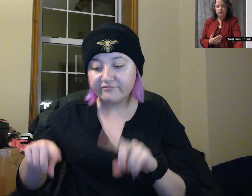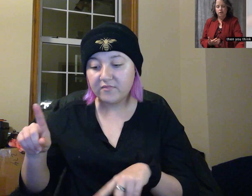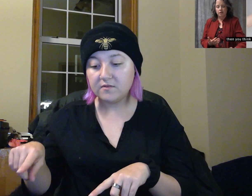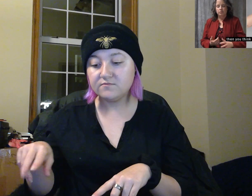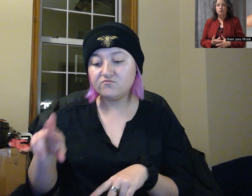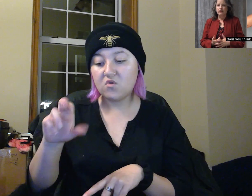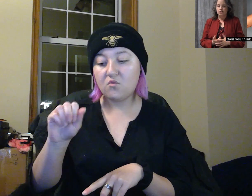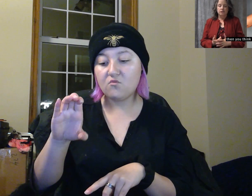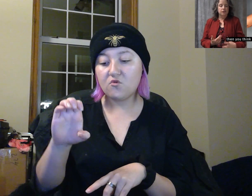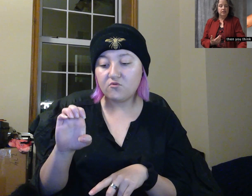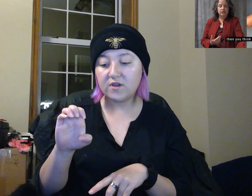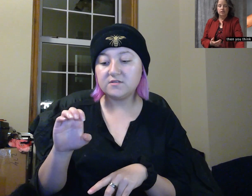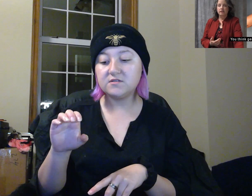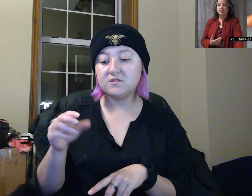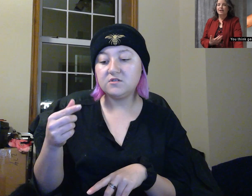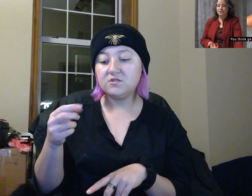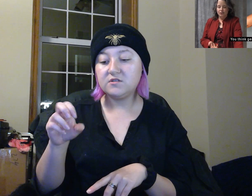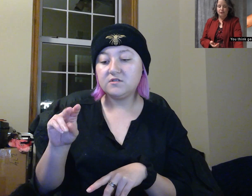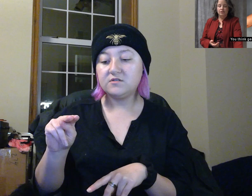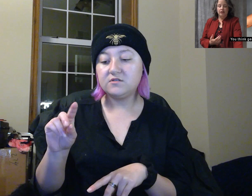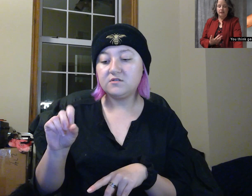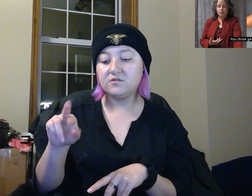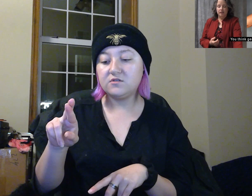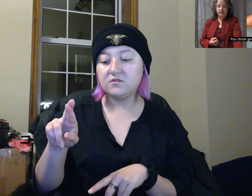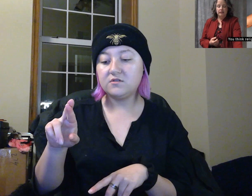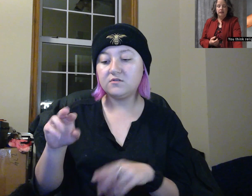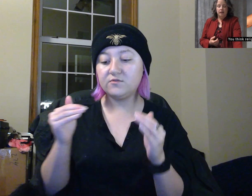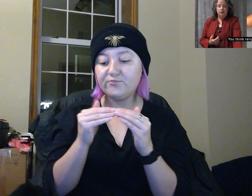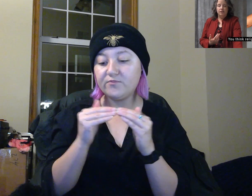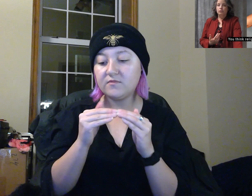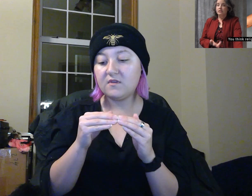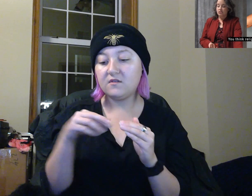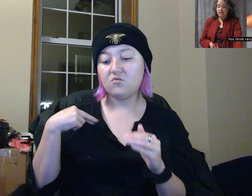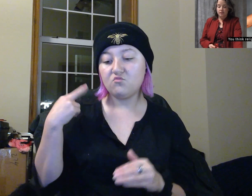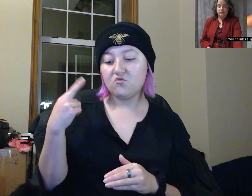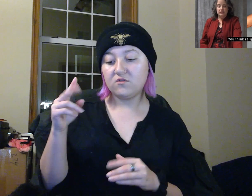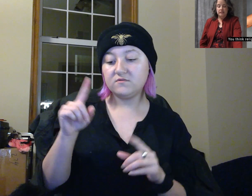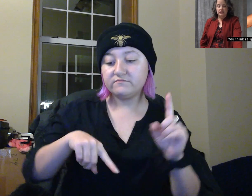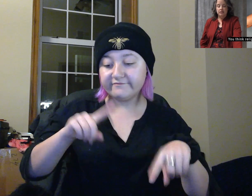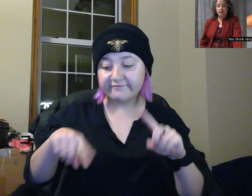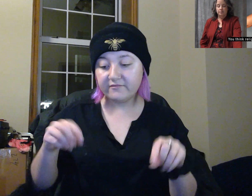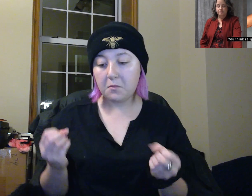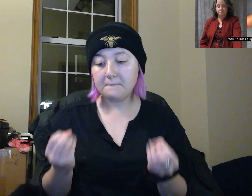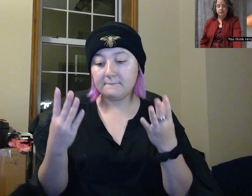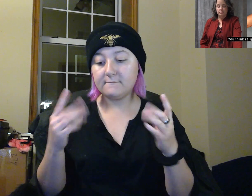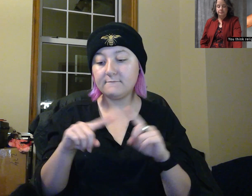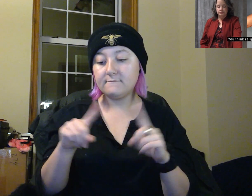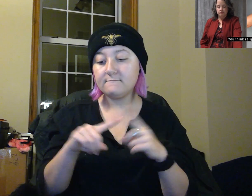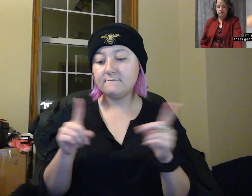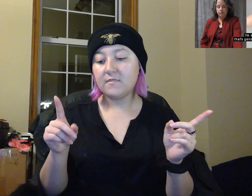you think racial diversity, you think gender equality, you think religious diversity,